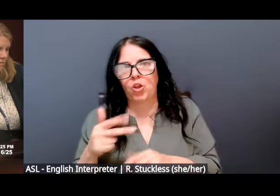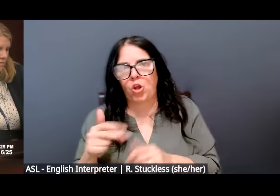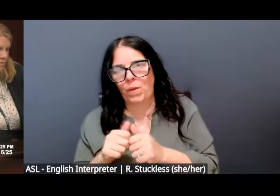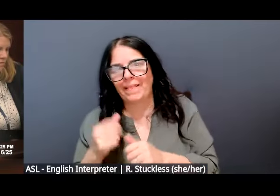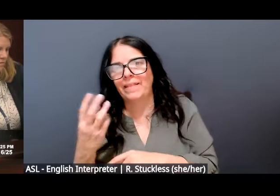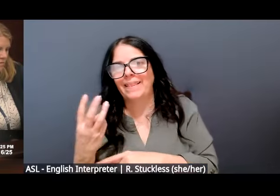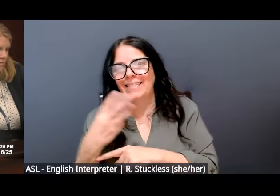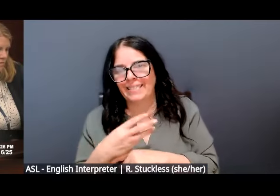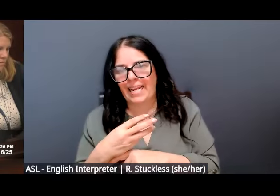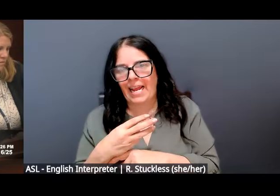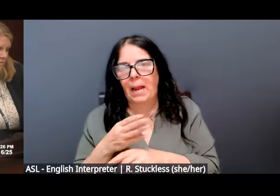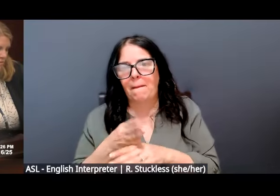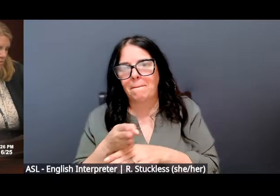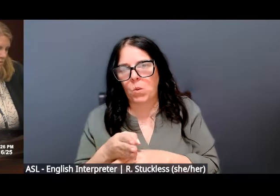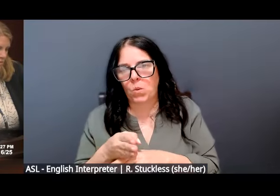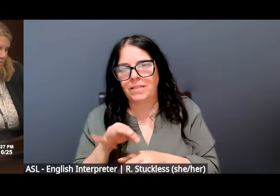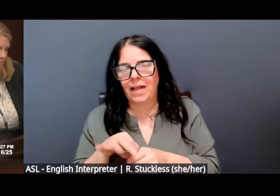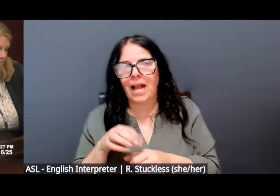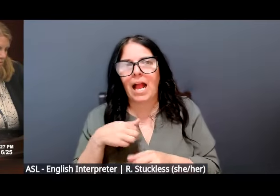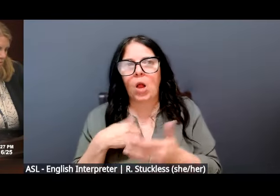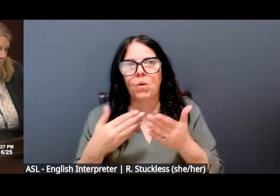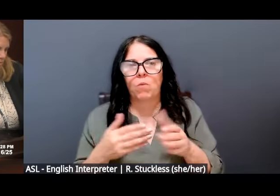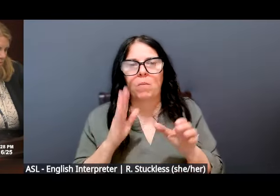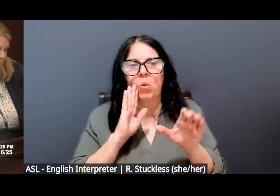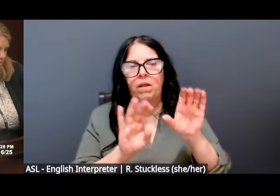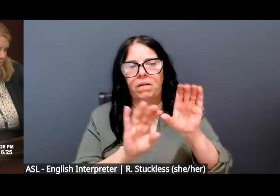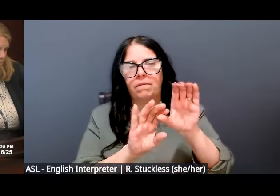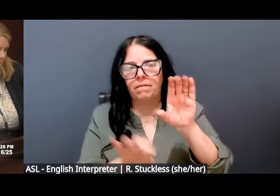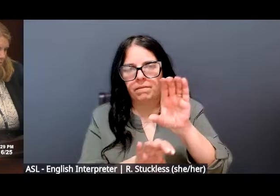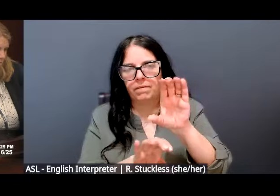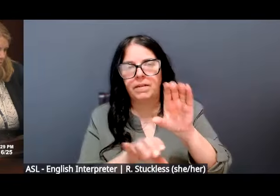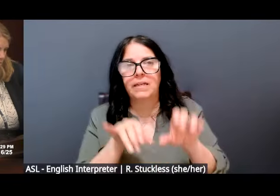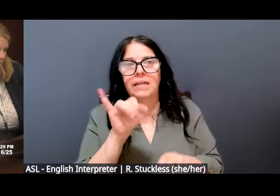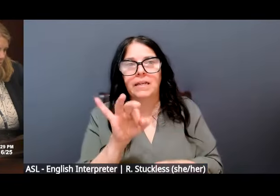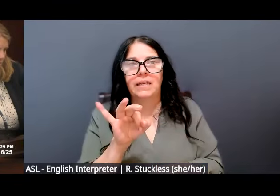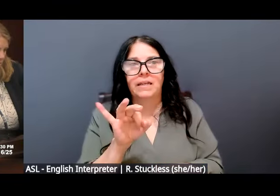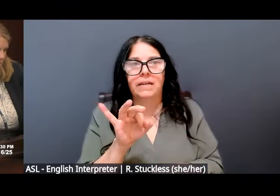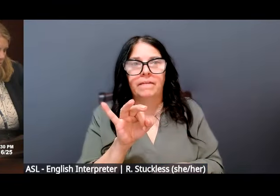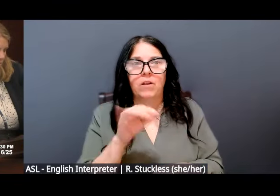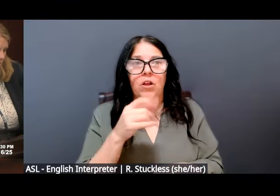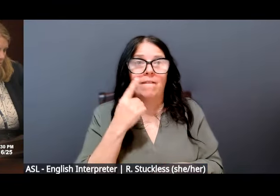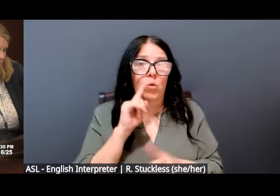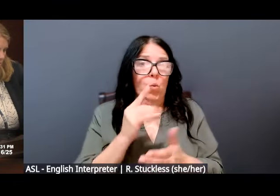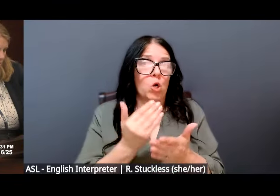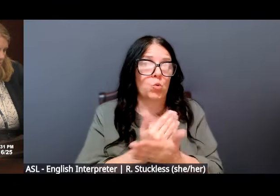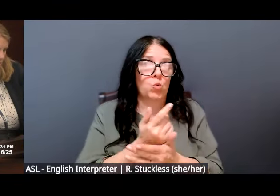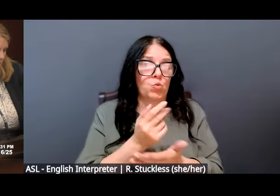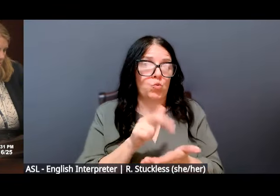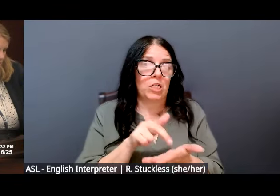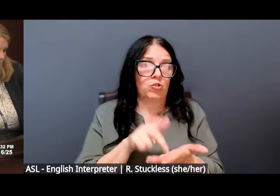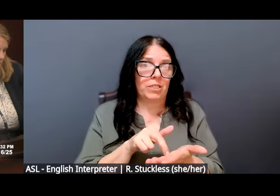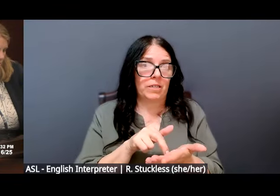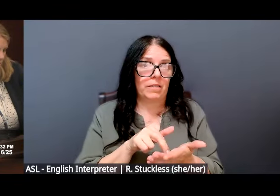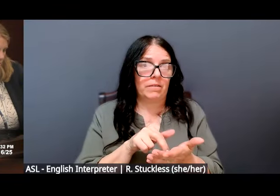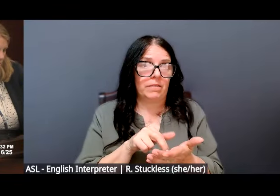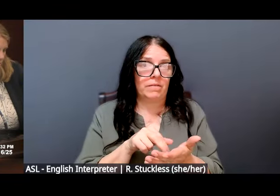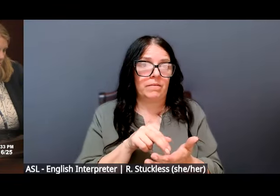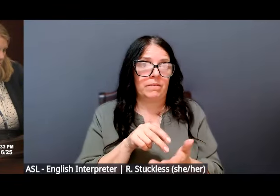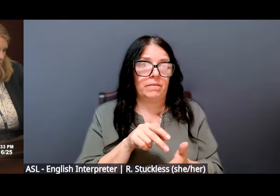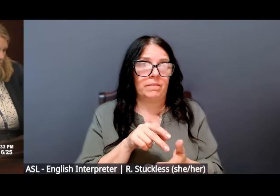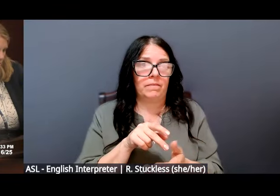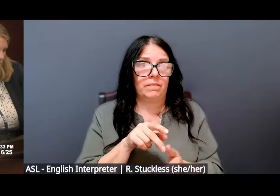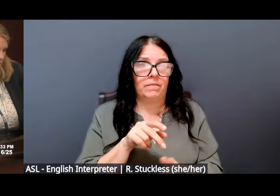post-election. I would almost put it as an additional clause. If you're striking the 4 new registrations clause from semicolon to semicolon, I would replace